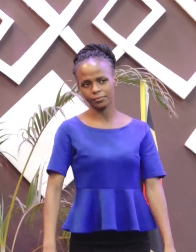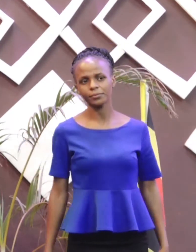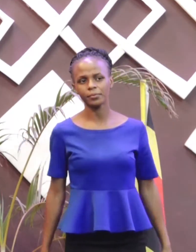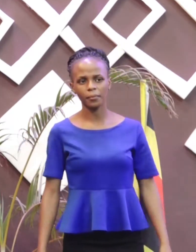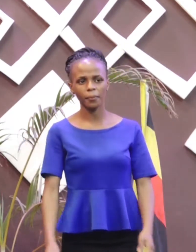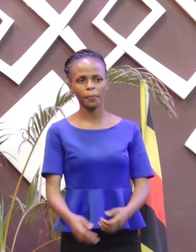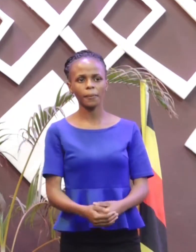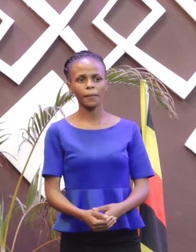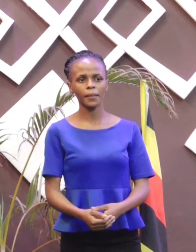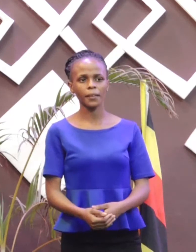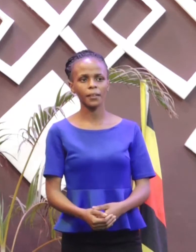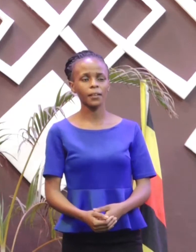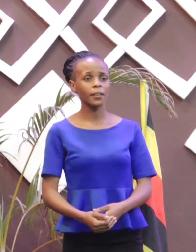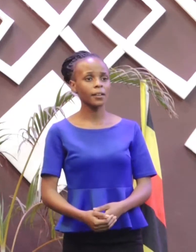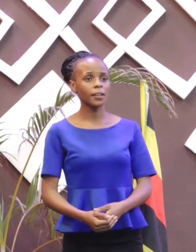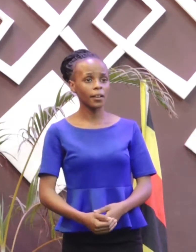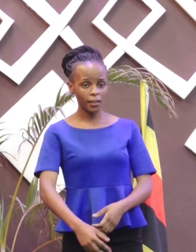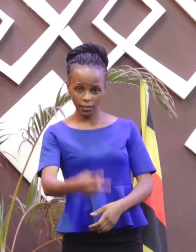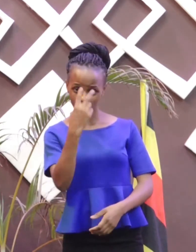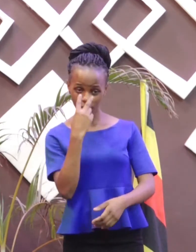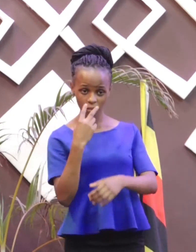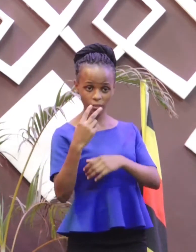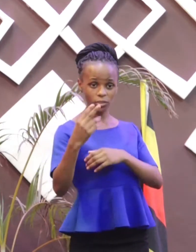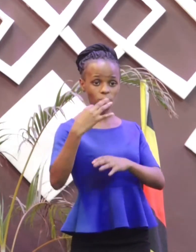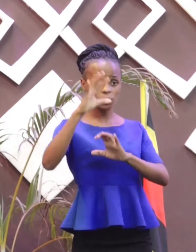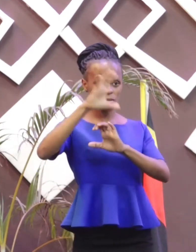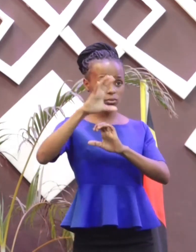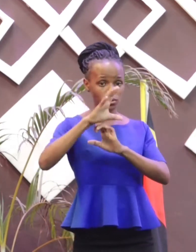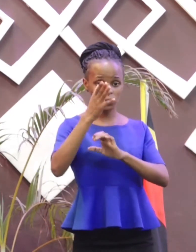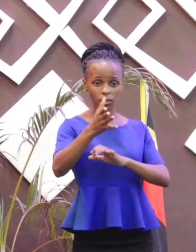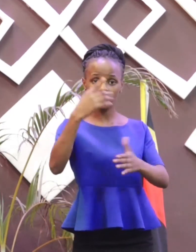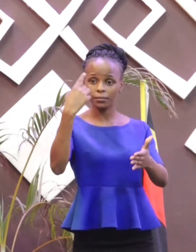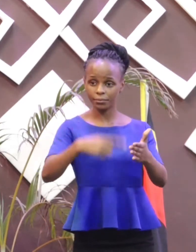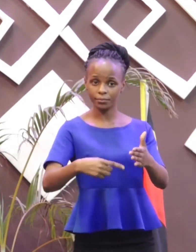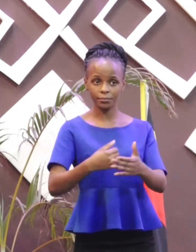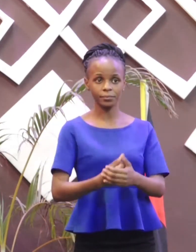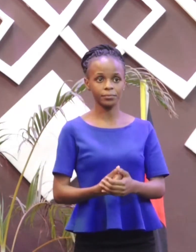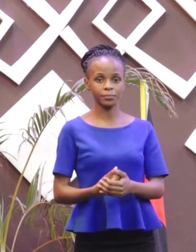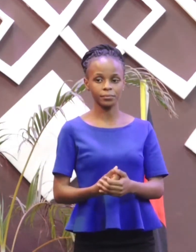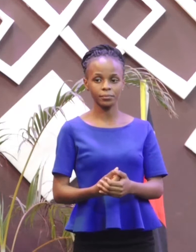people cast off restraint. Okwolesebwa kw'ekkanisa eno, the vision of this church,